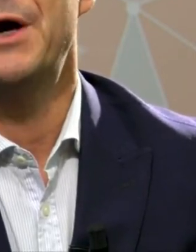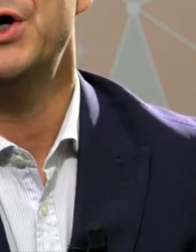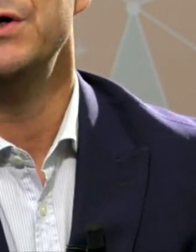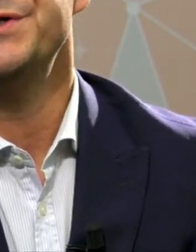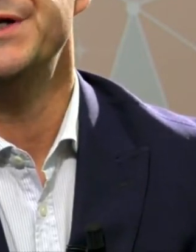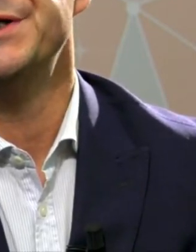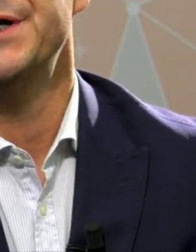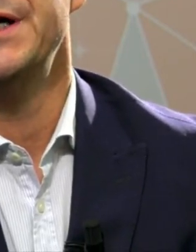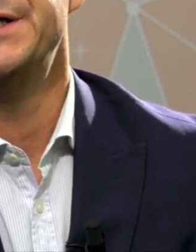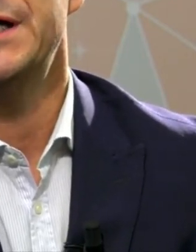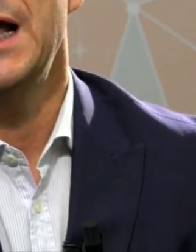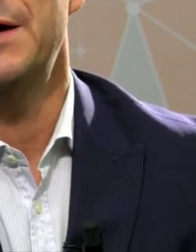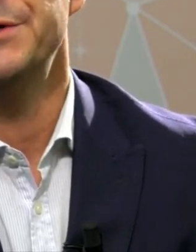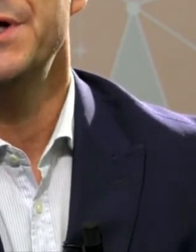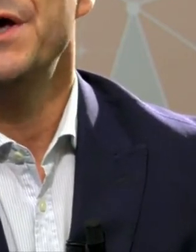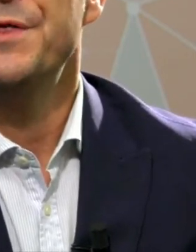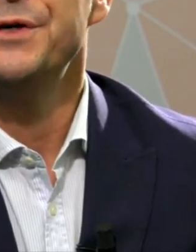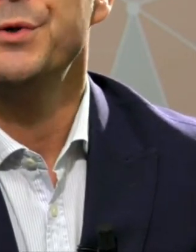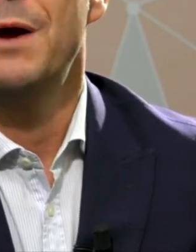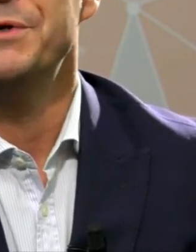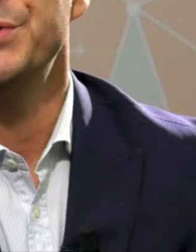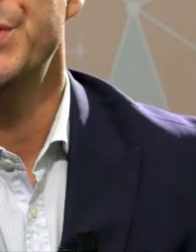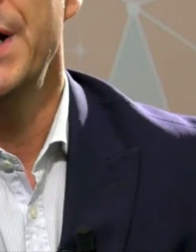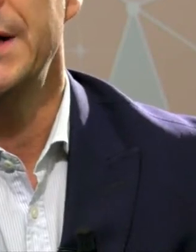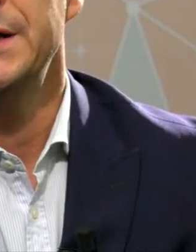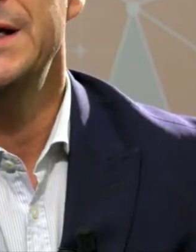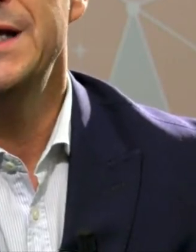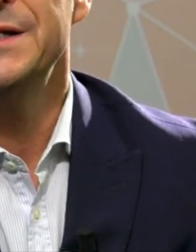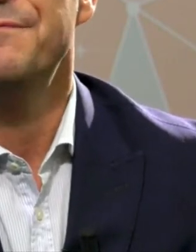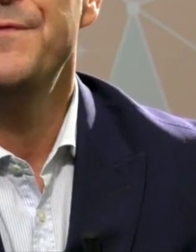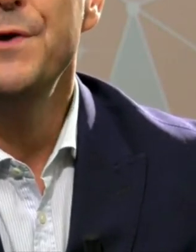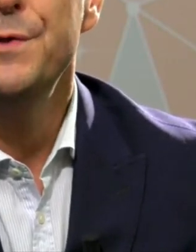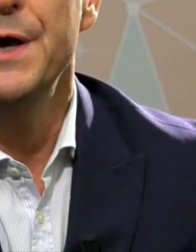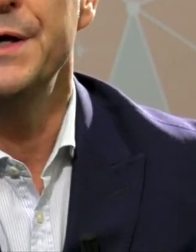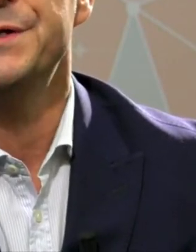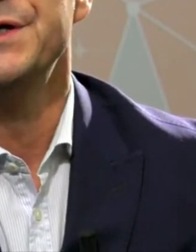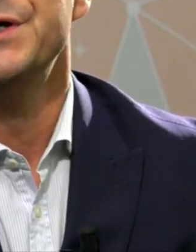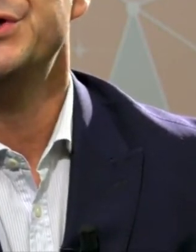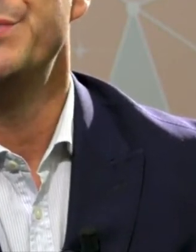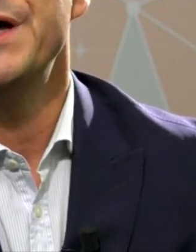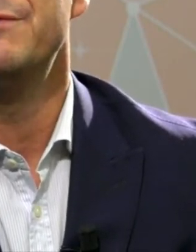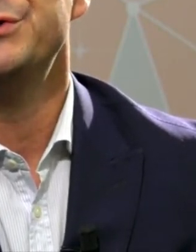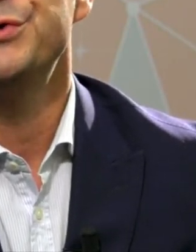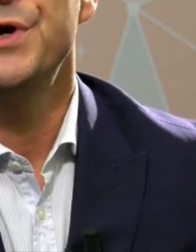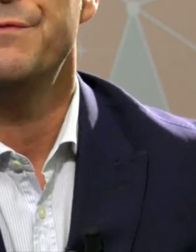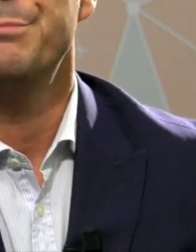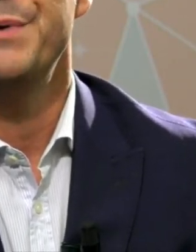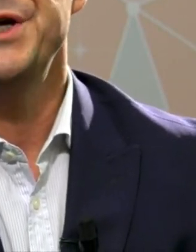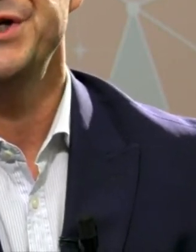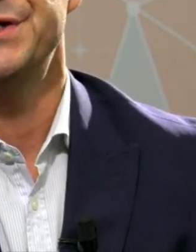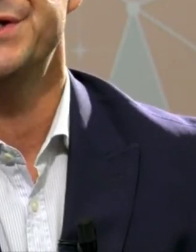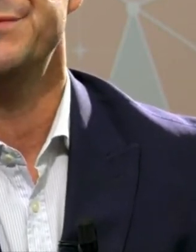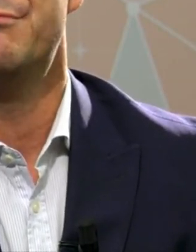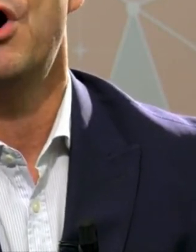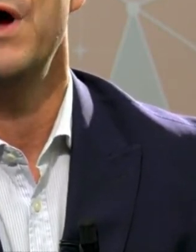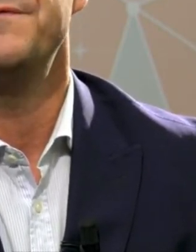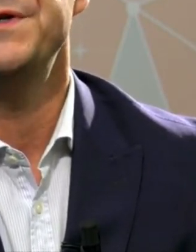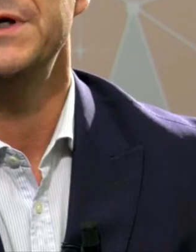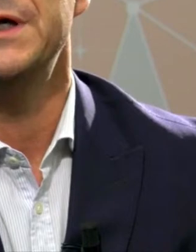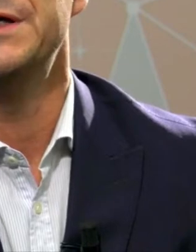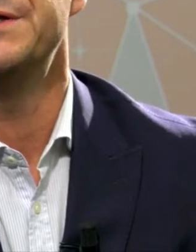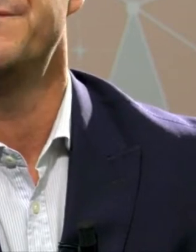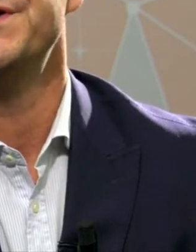that have a call center in the cloud, thanks to Amazon Connect, in just a few days to be able to serve patients with